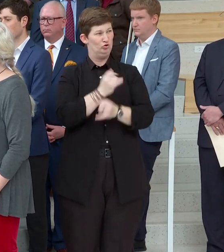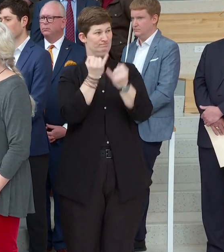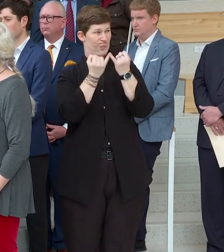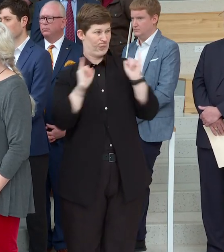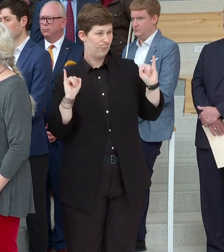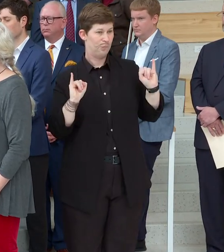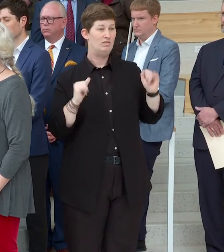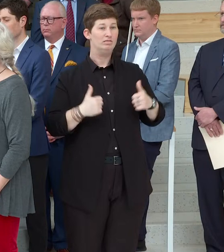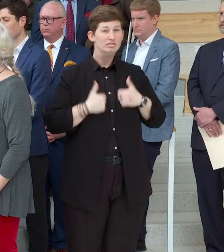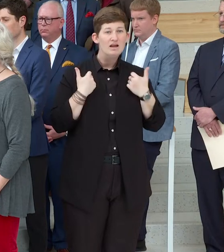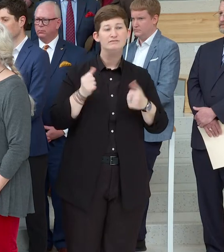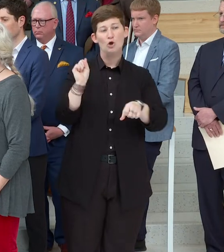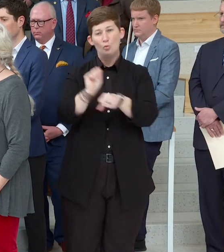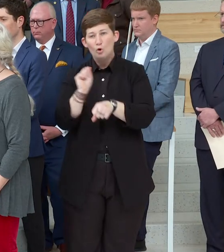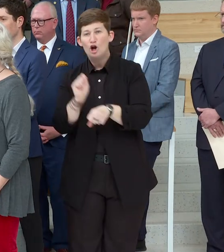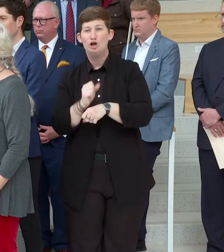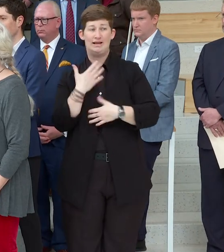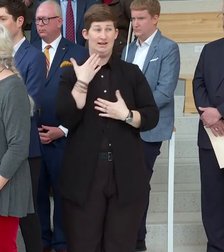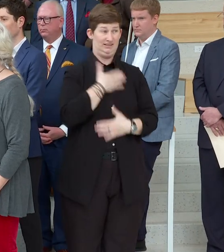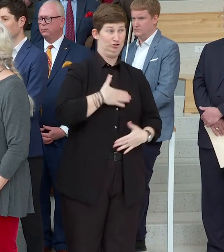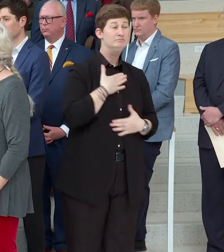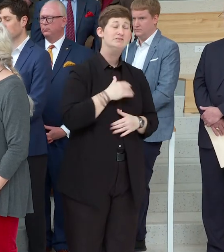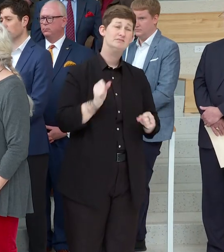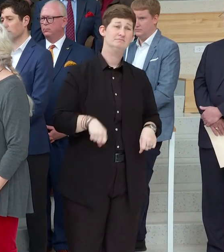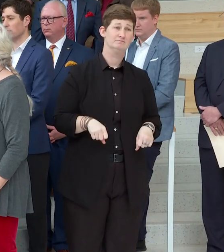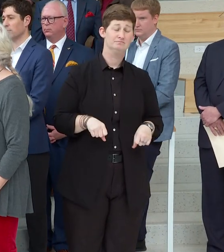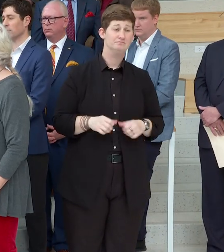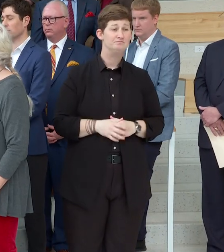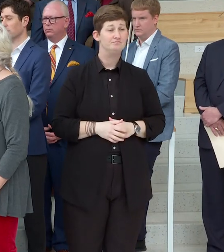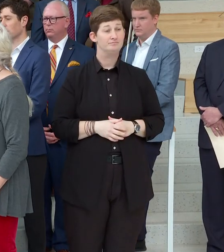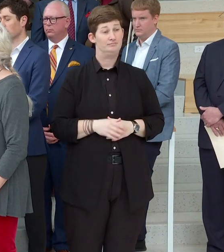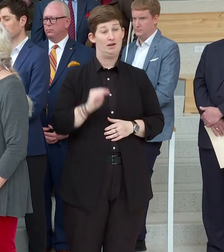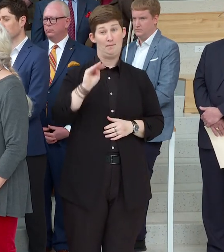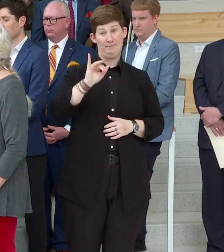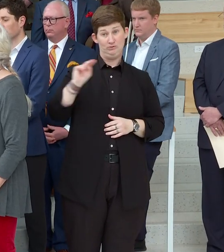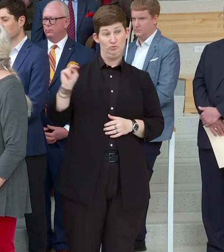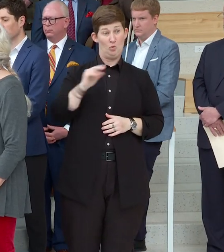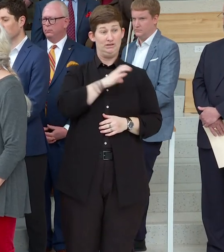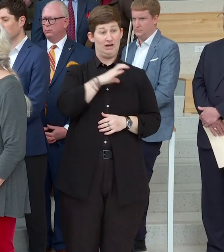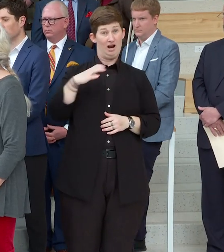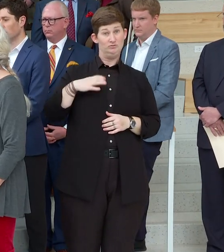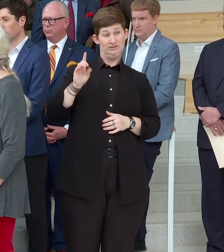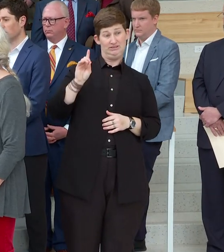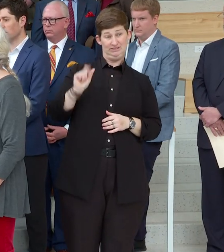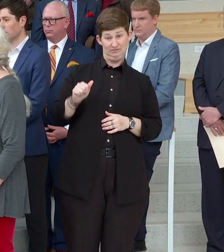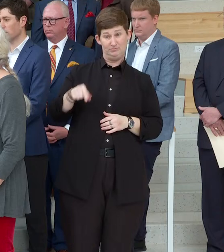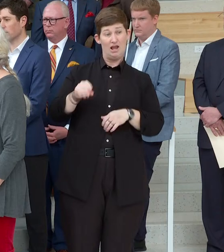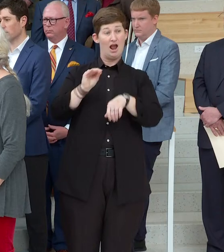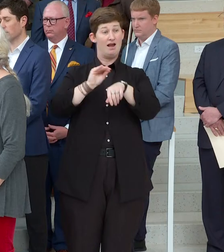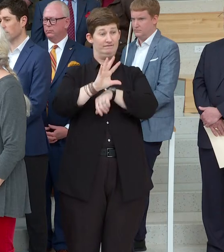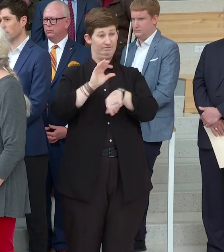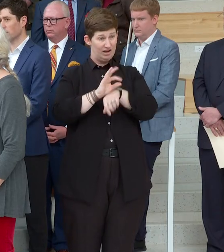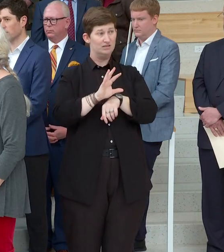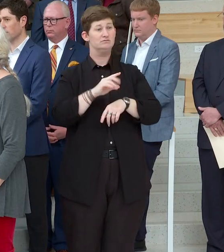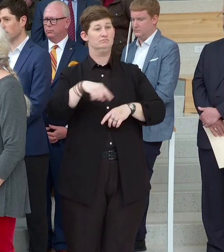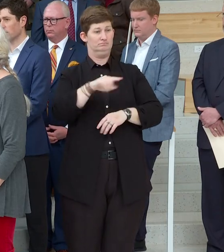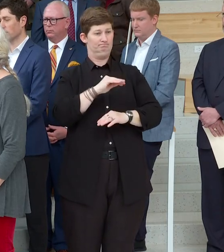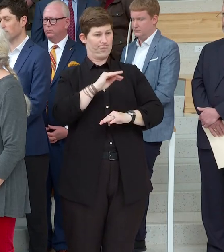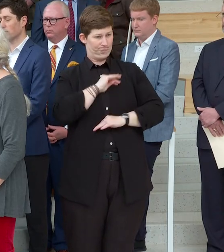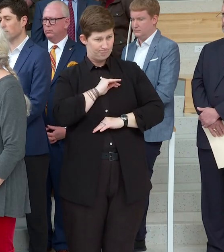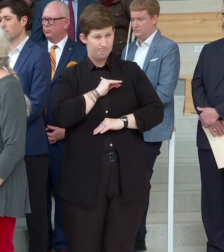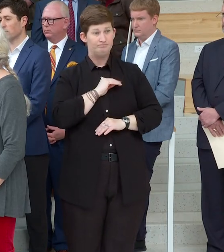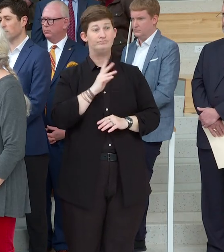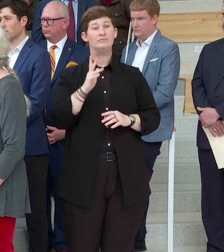work and at play. MCD advises the public and private sectors to meet obligations and eliminate